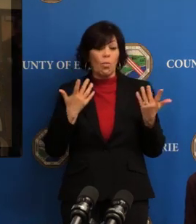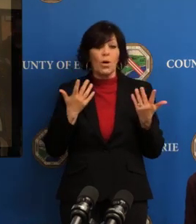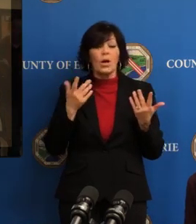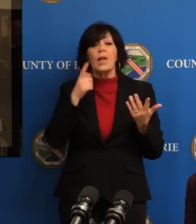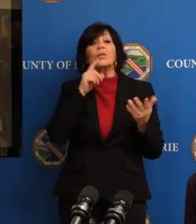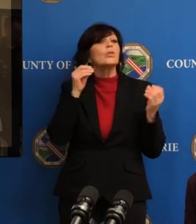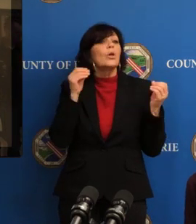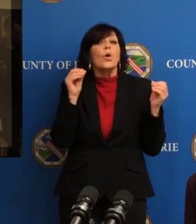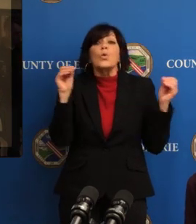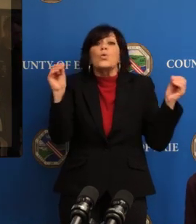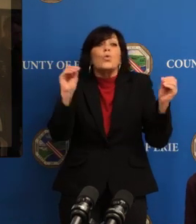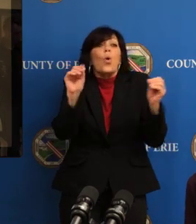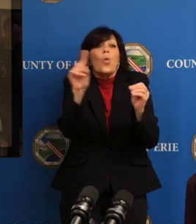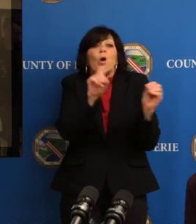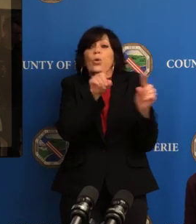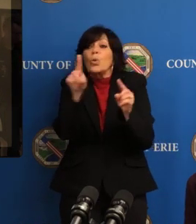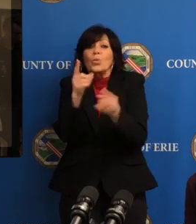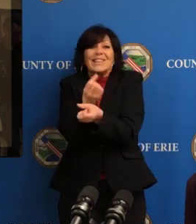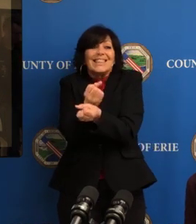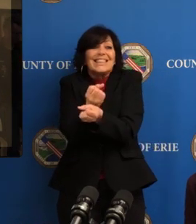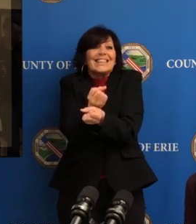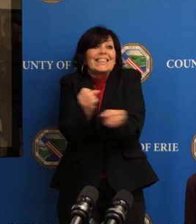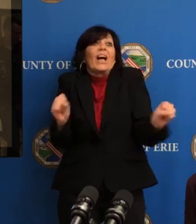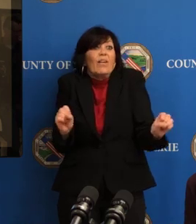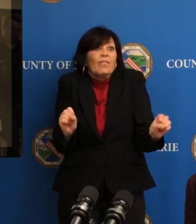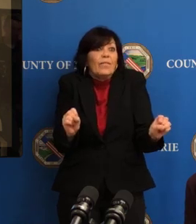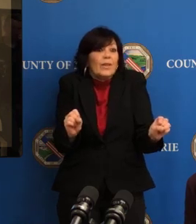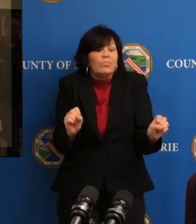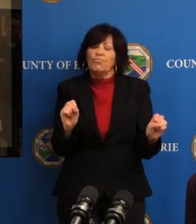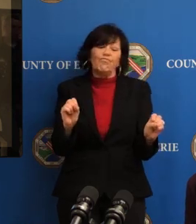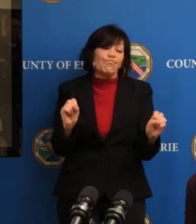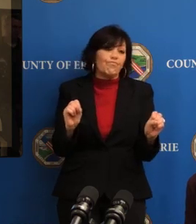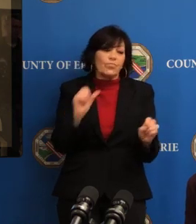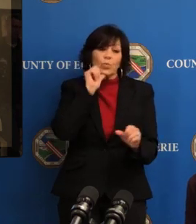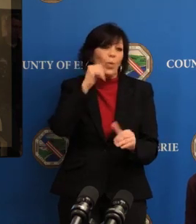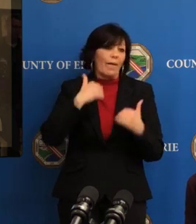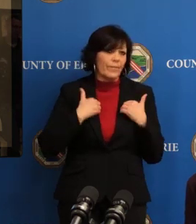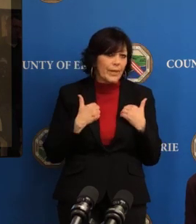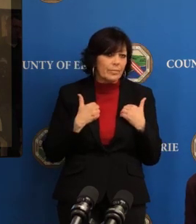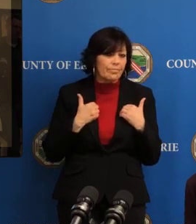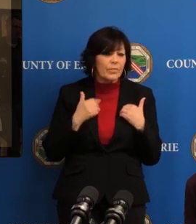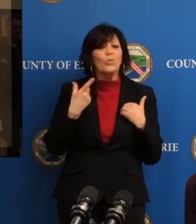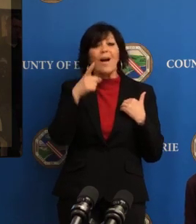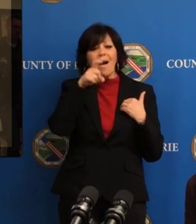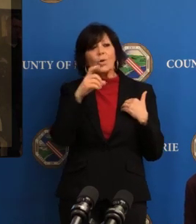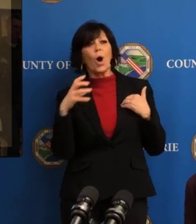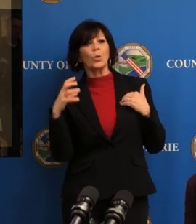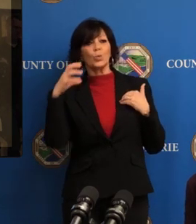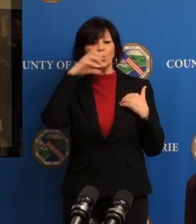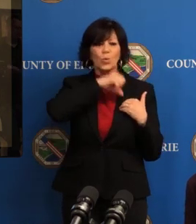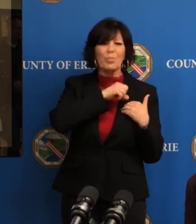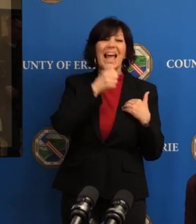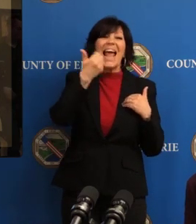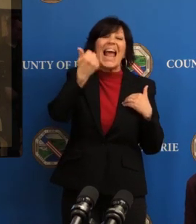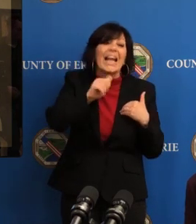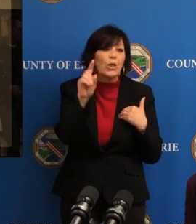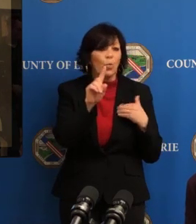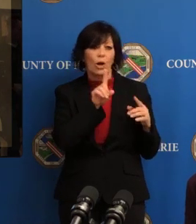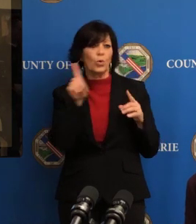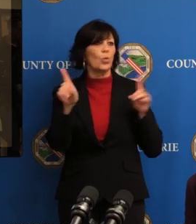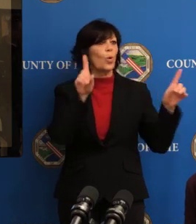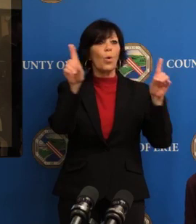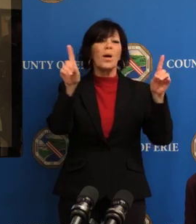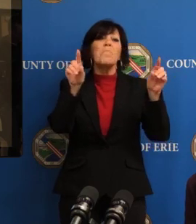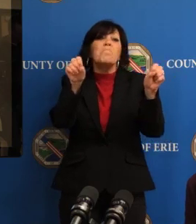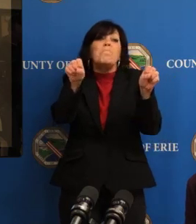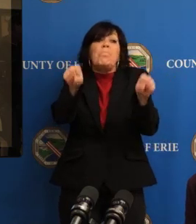there's nowhere that you can go that you can assume that you'll be safe from COVID-19. I think you have to assume that anywhere that you go, you